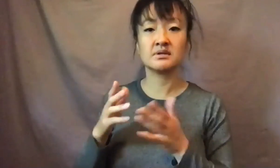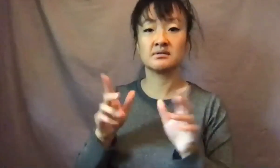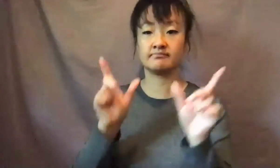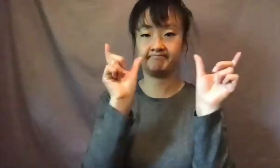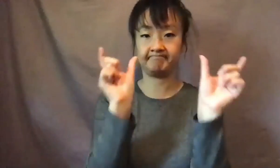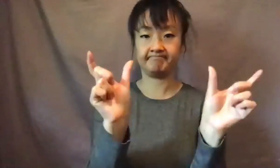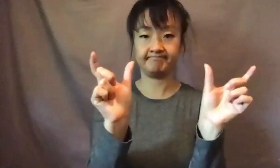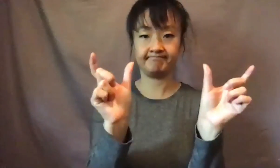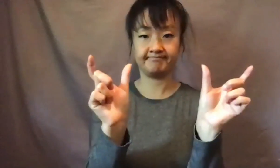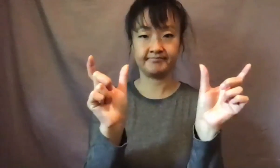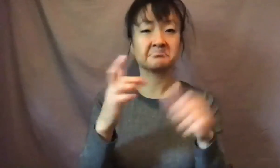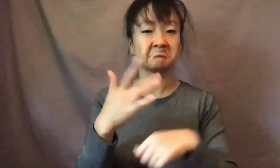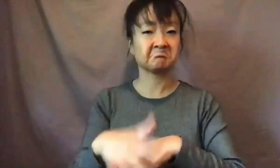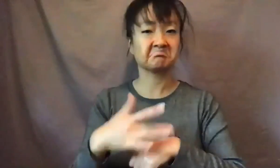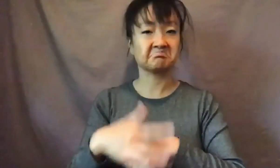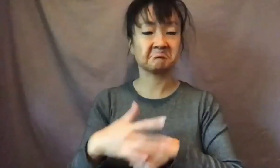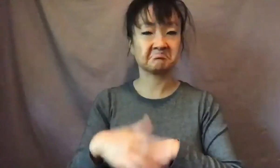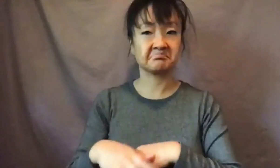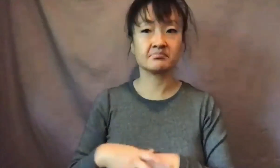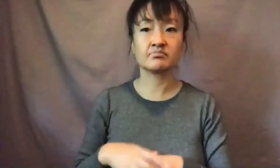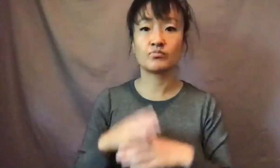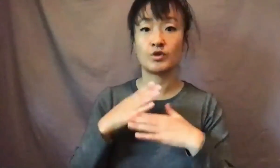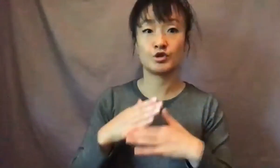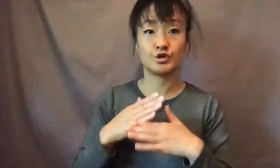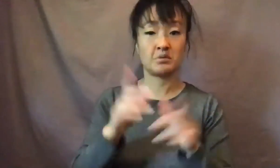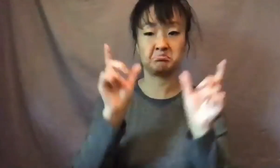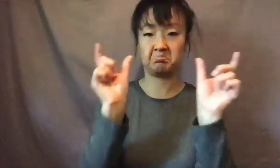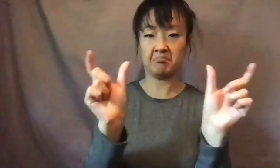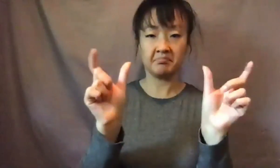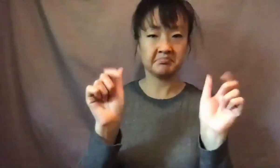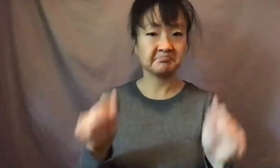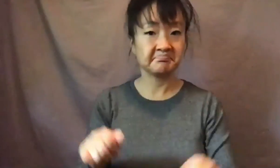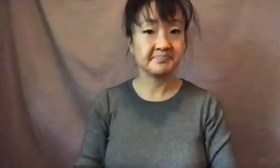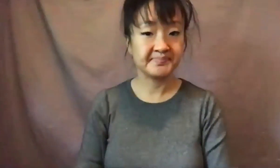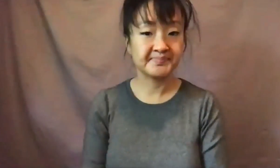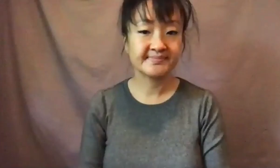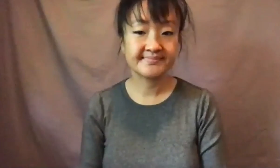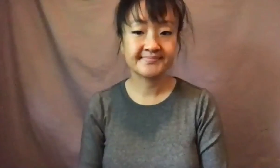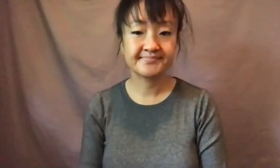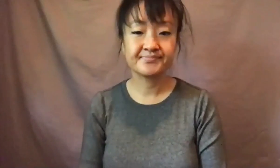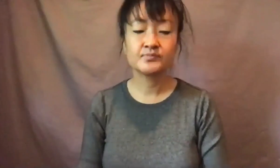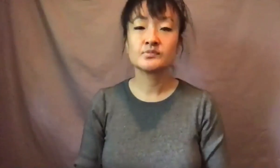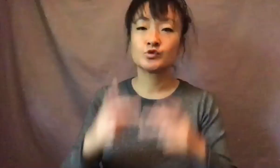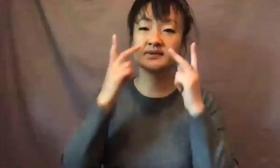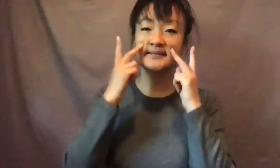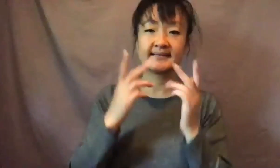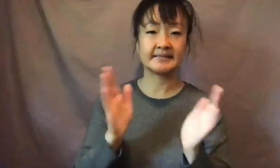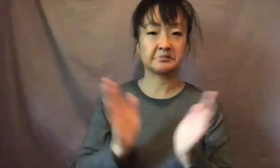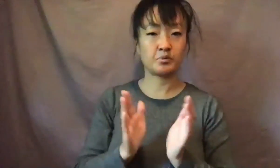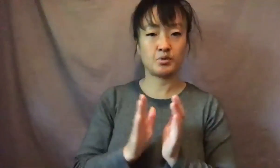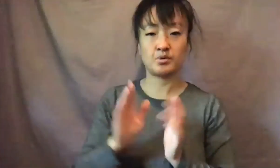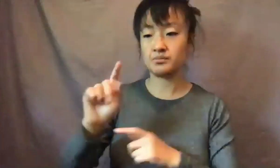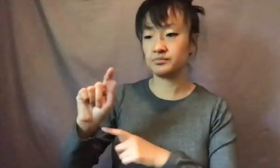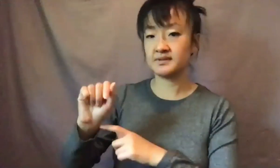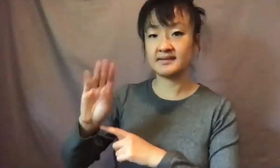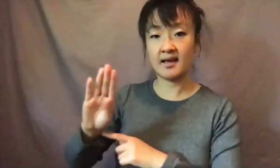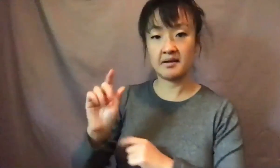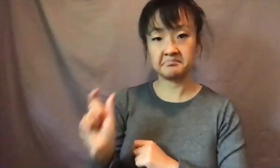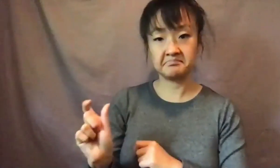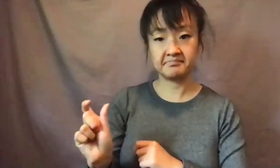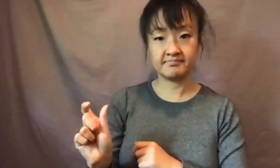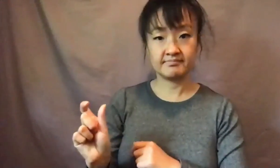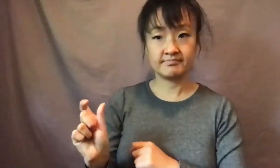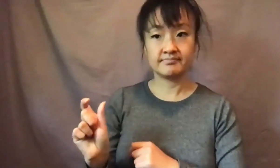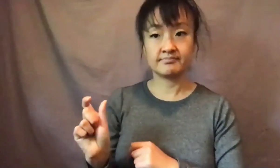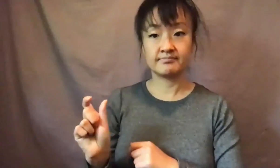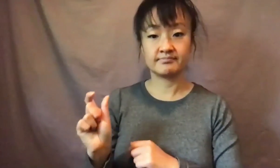that becomes available once the screen is shared. So you'll see a small tab that's next to the larger green